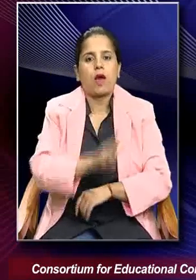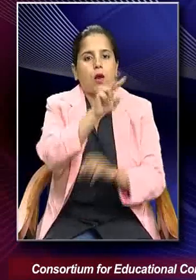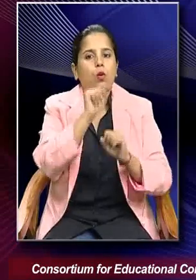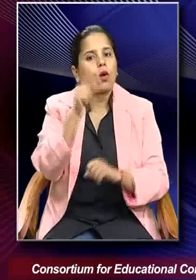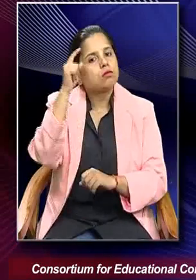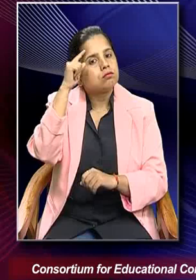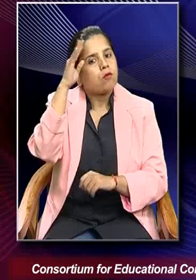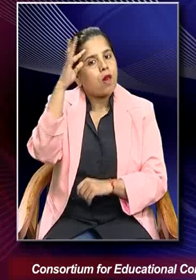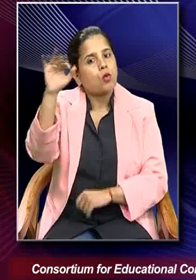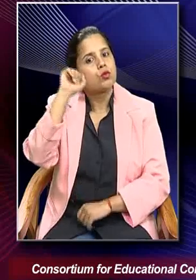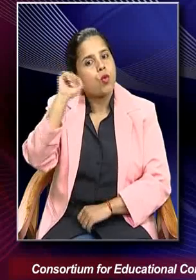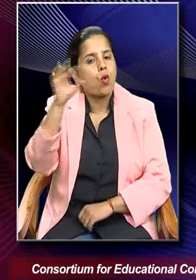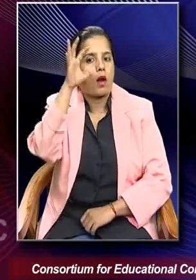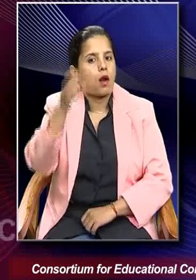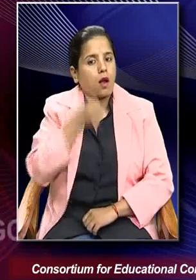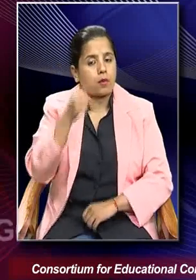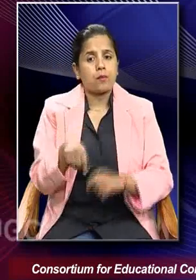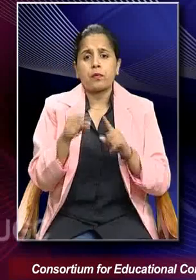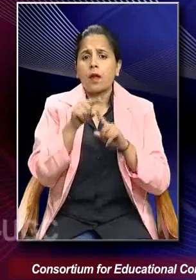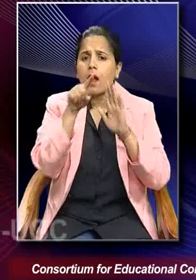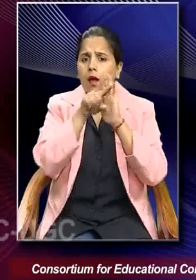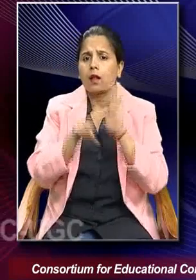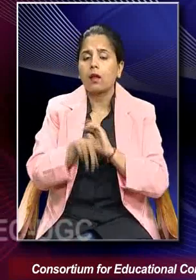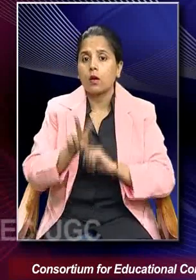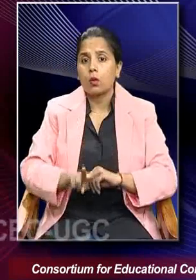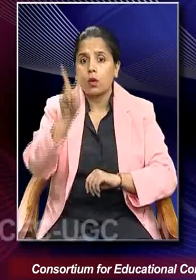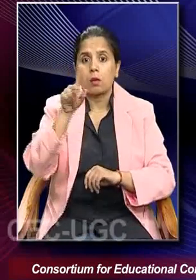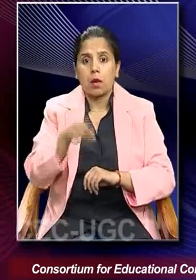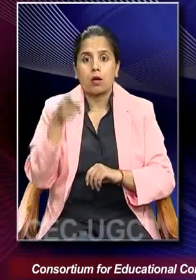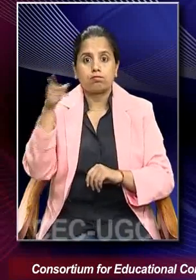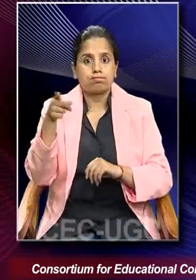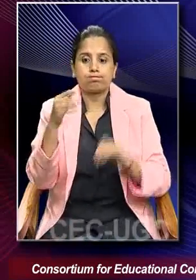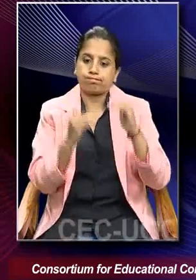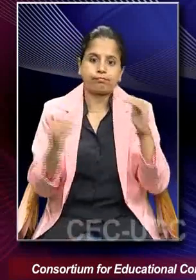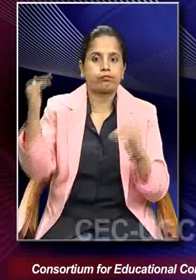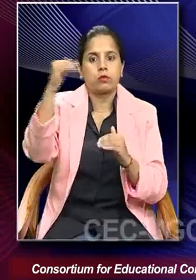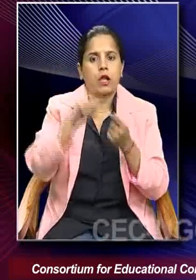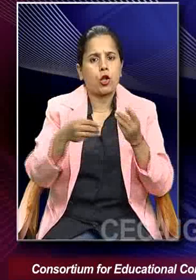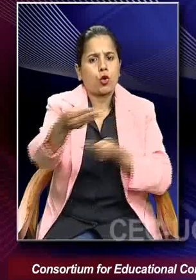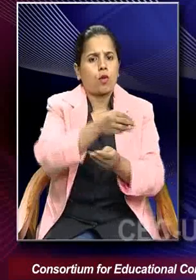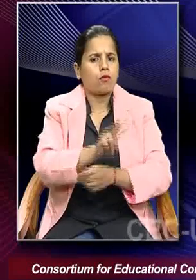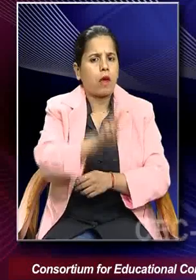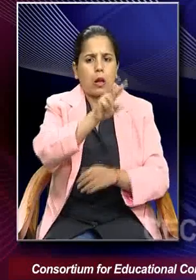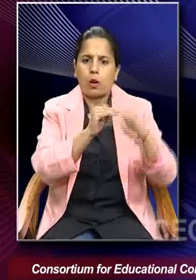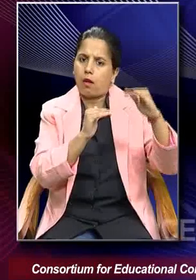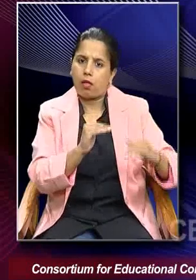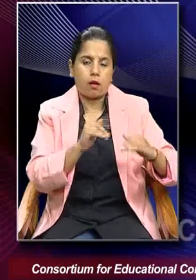philosophy. Ethical values are dominant than the economic values in his philosophy.